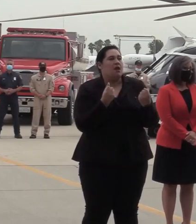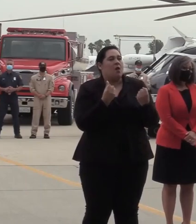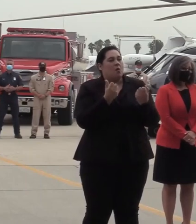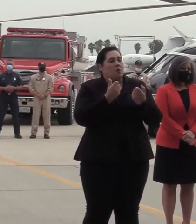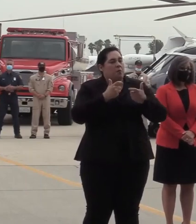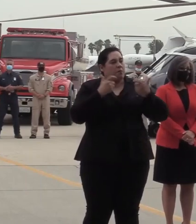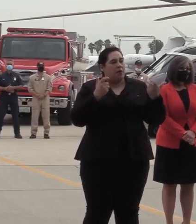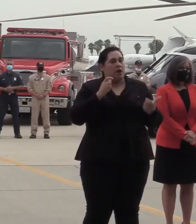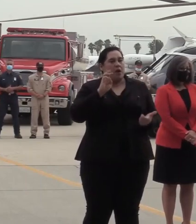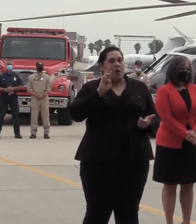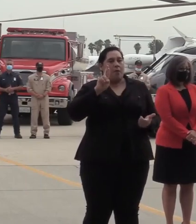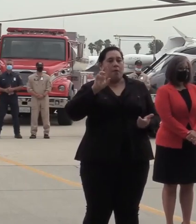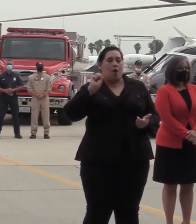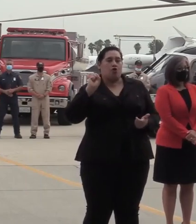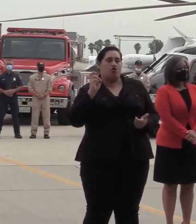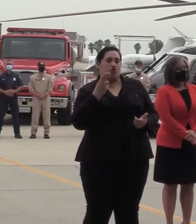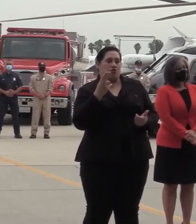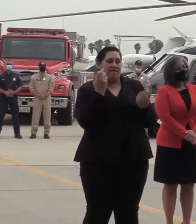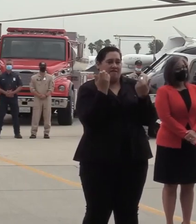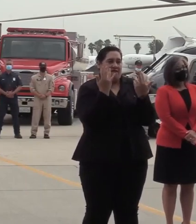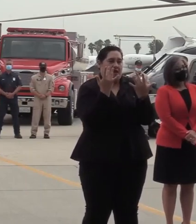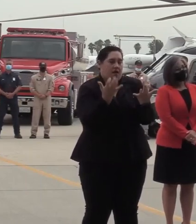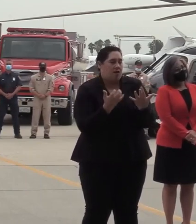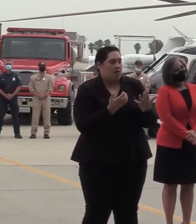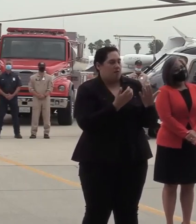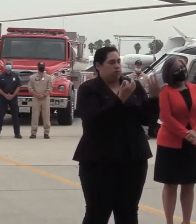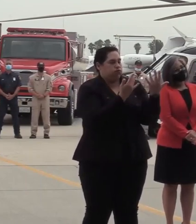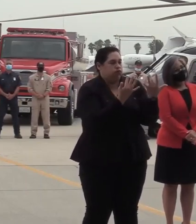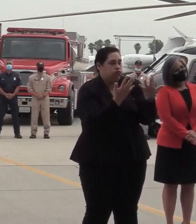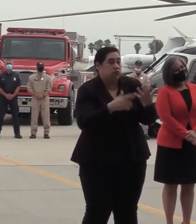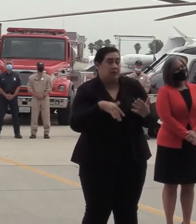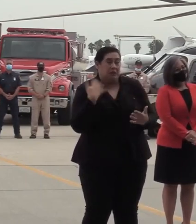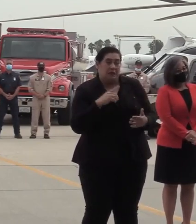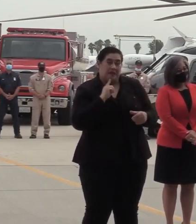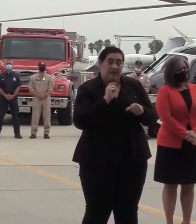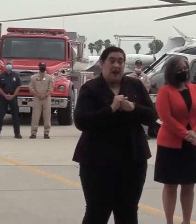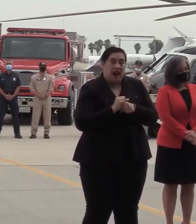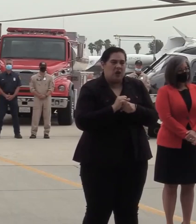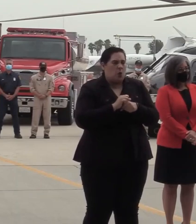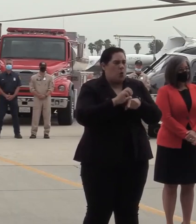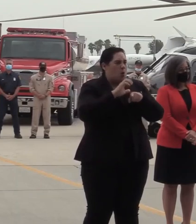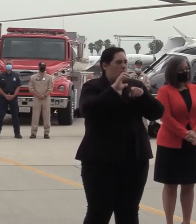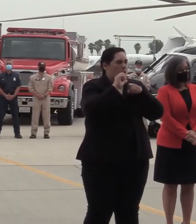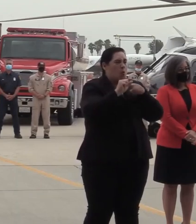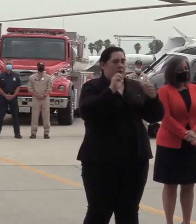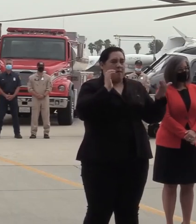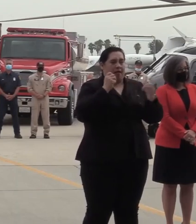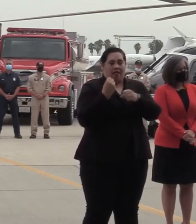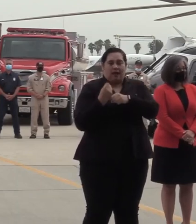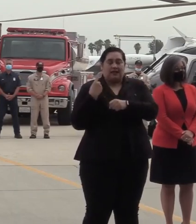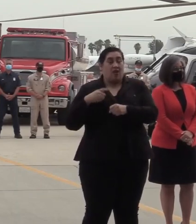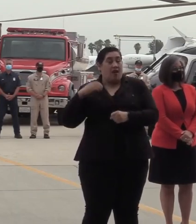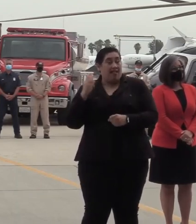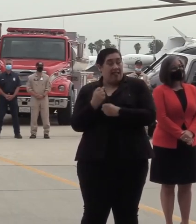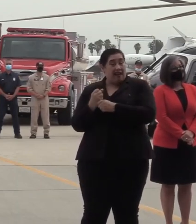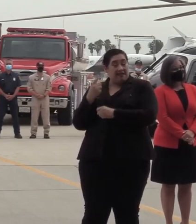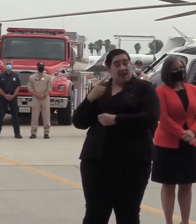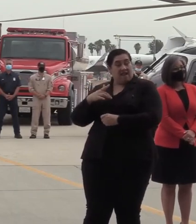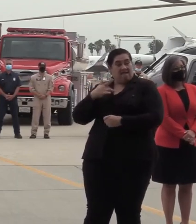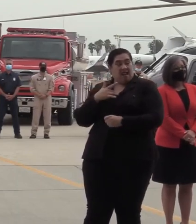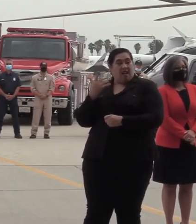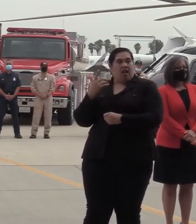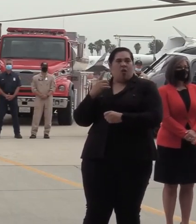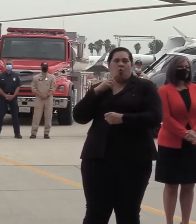fact, the frequency of these fires is outpacing last year's record-breaking season, which saw over 4